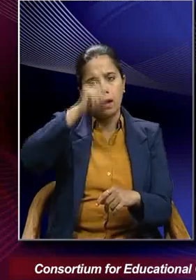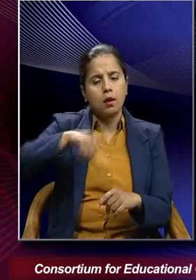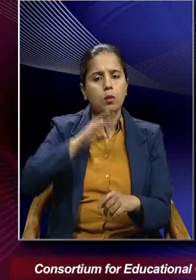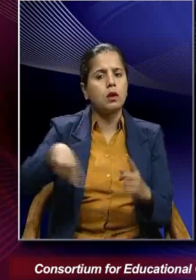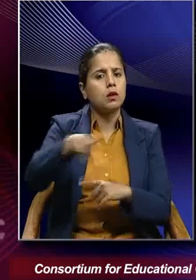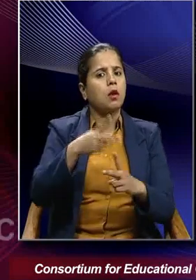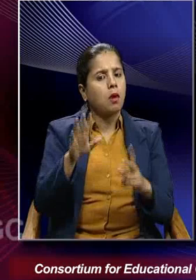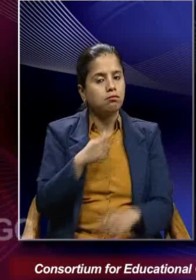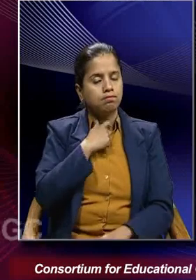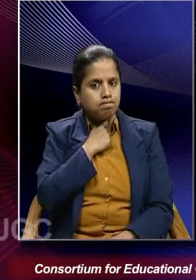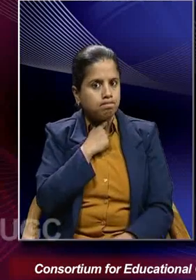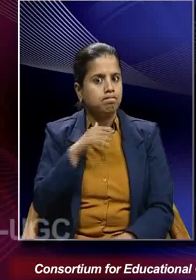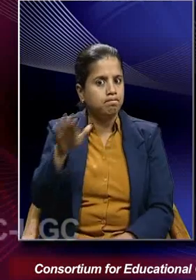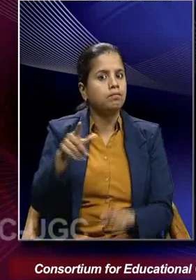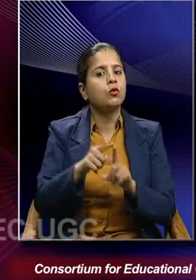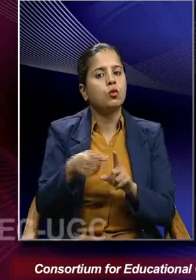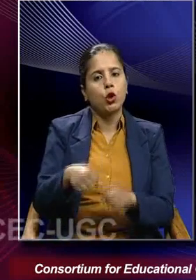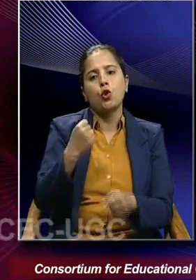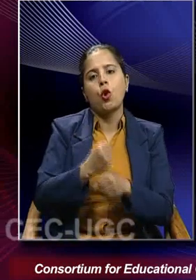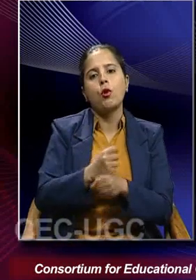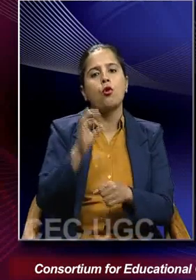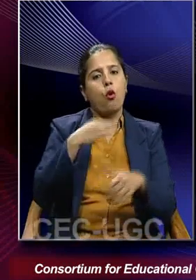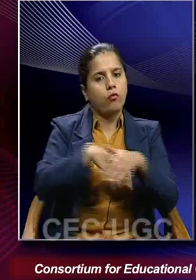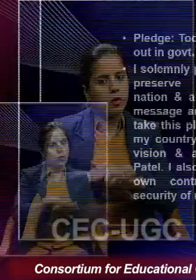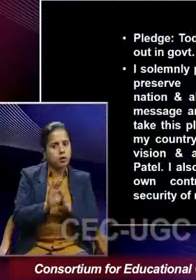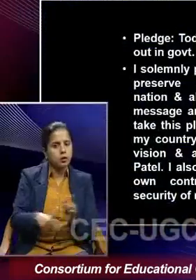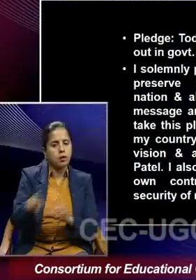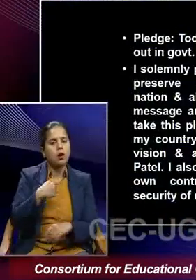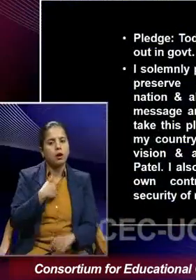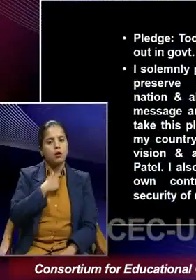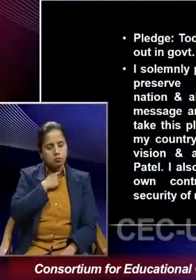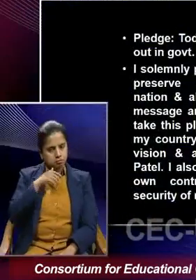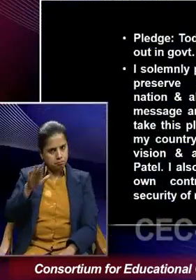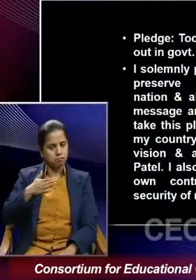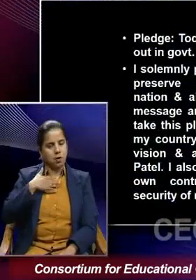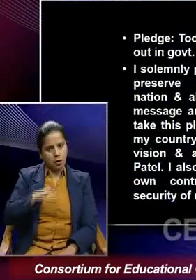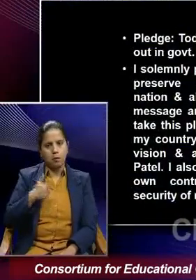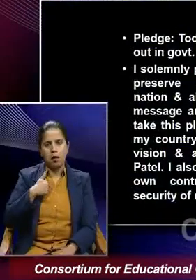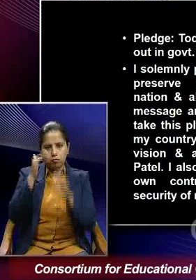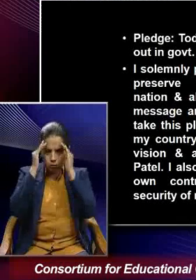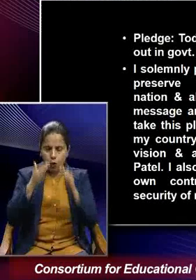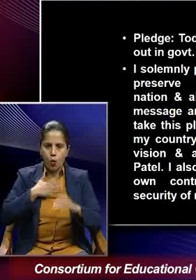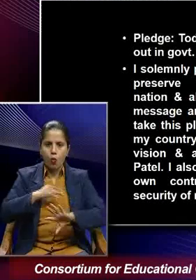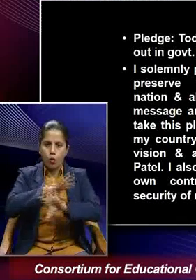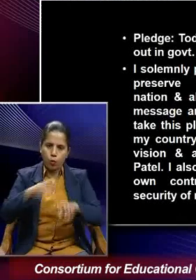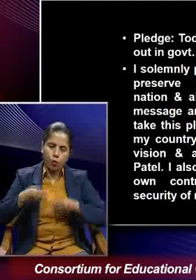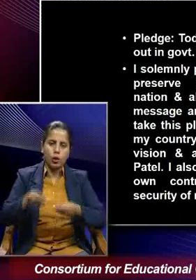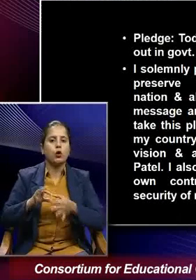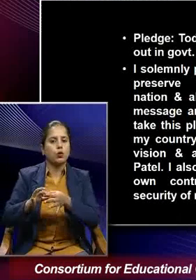kind of a pledge in government offices, that I solemnly pledge that I dedicate myself to preserve